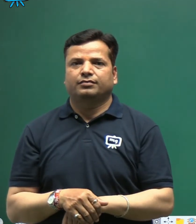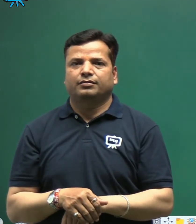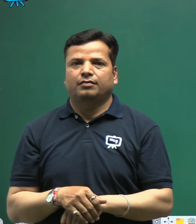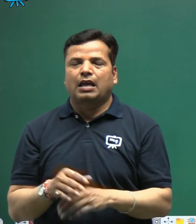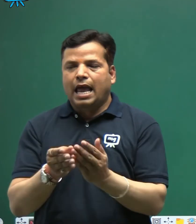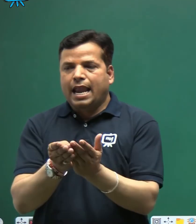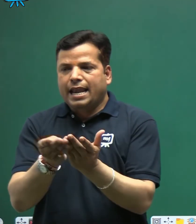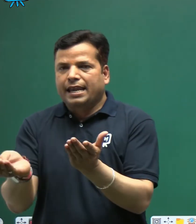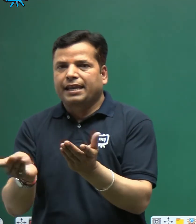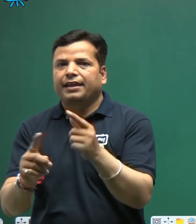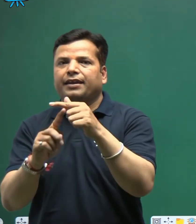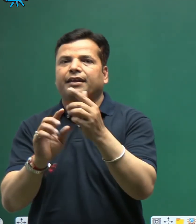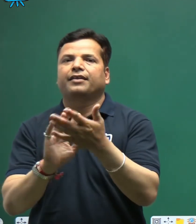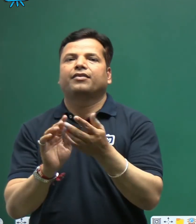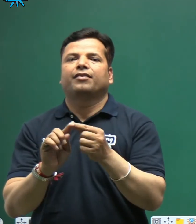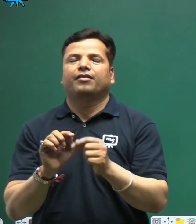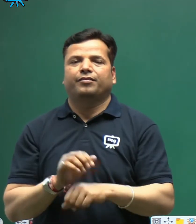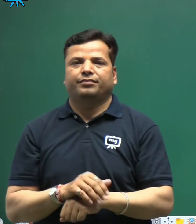near the